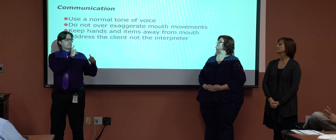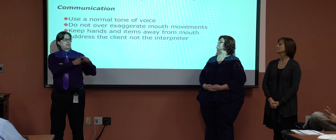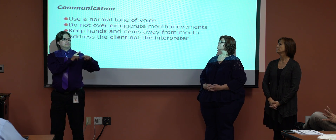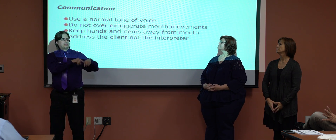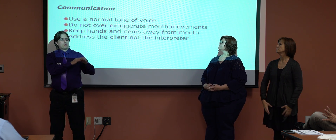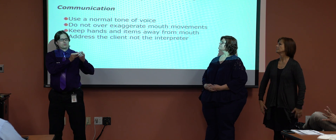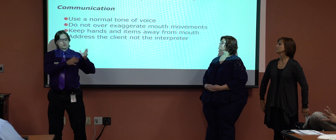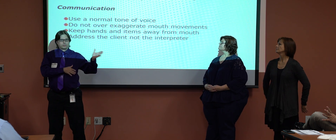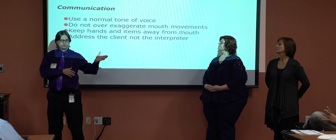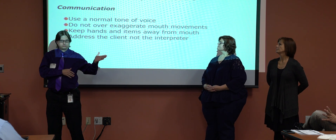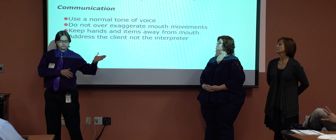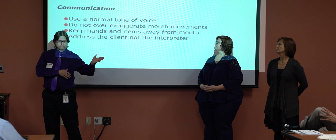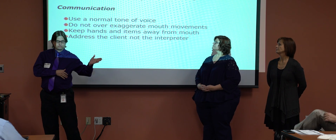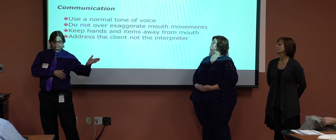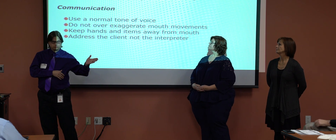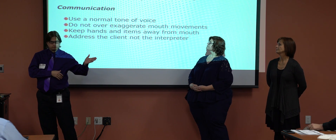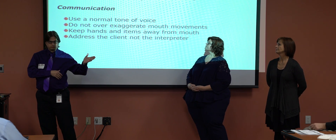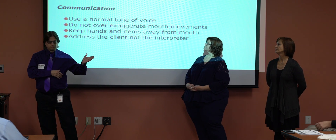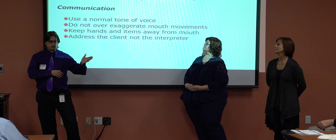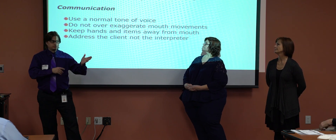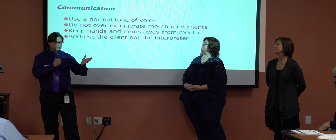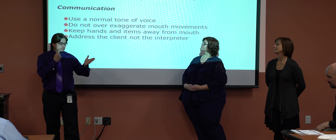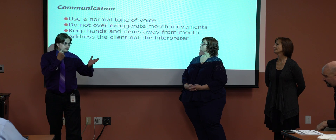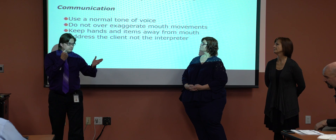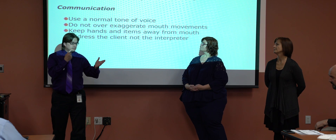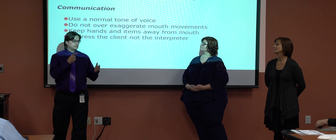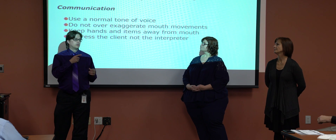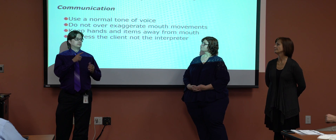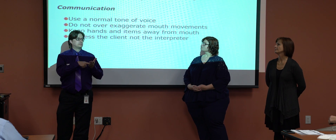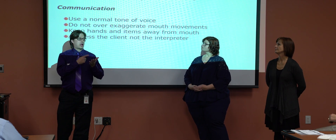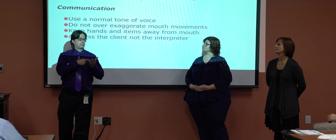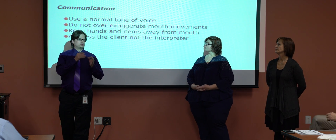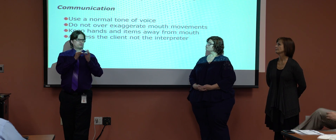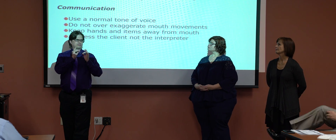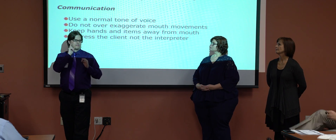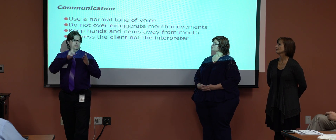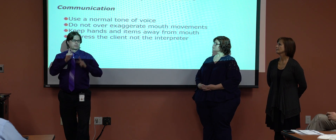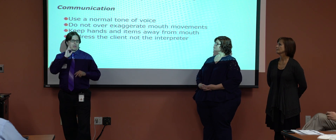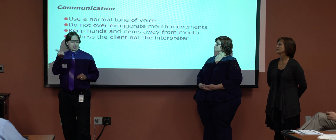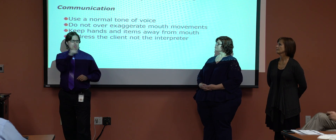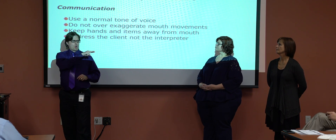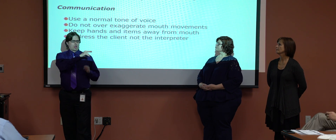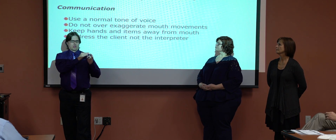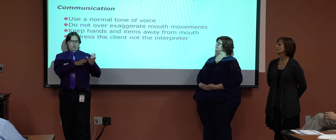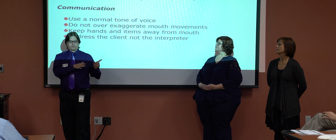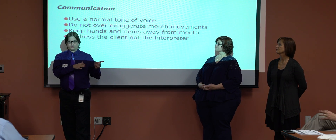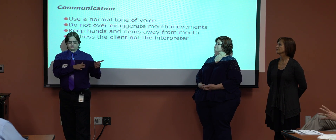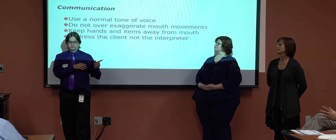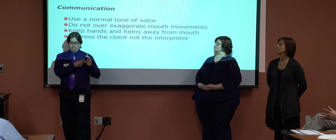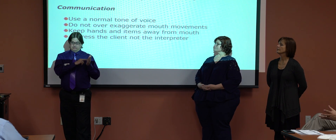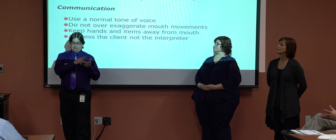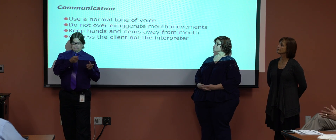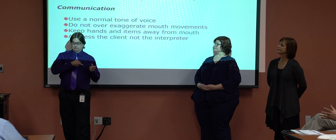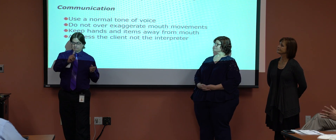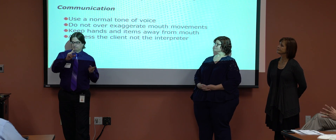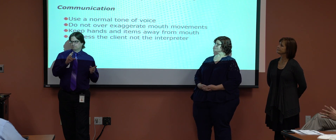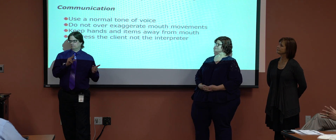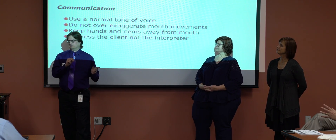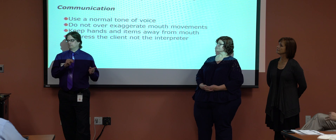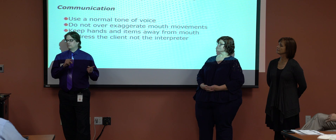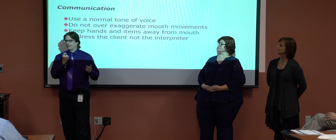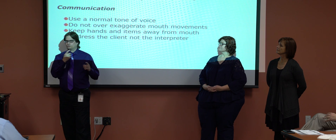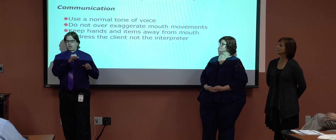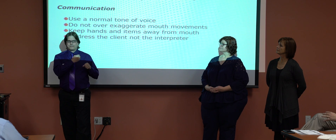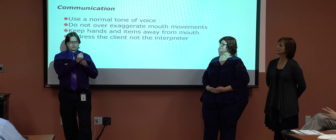you're speaking. You don't want any, especially and if they're depending on an interpreter. And oftentimes the deaf person is going